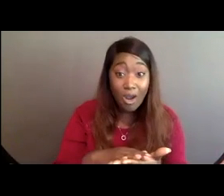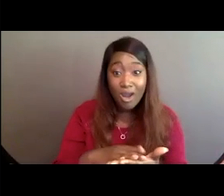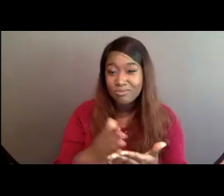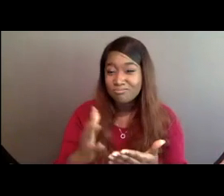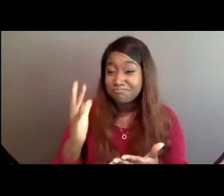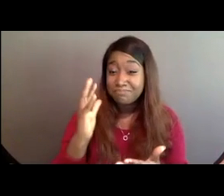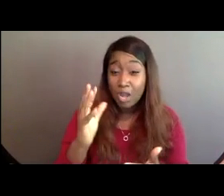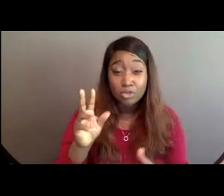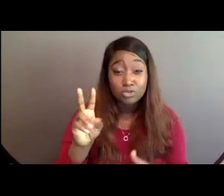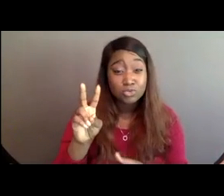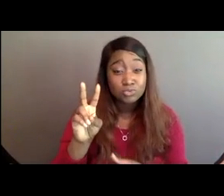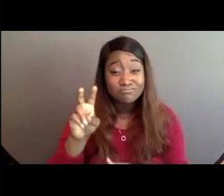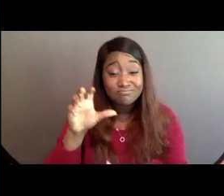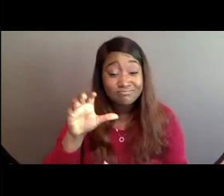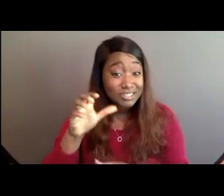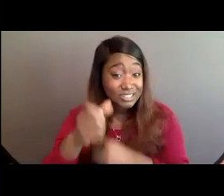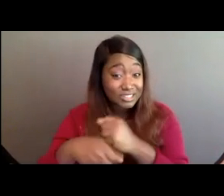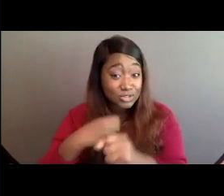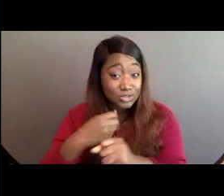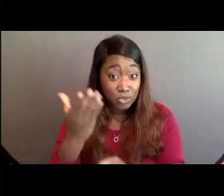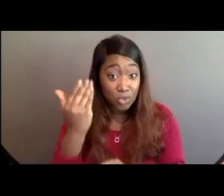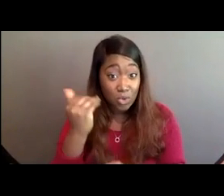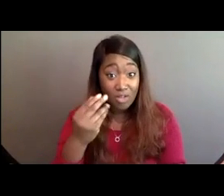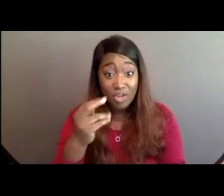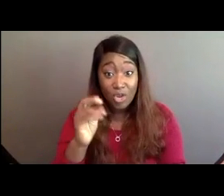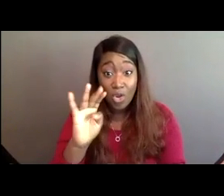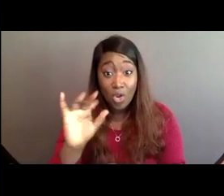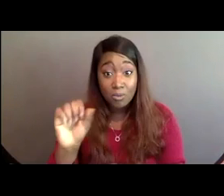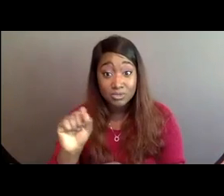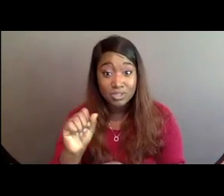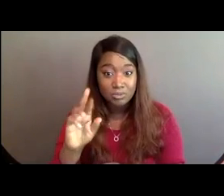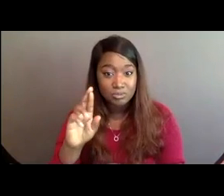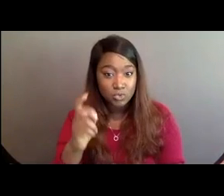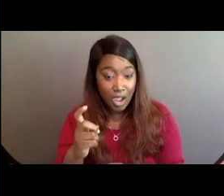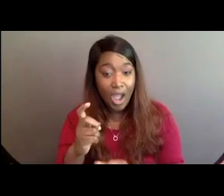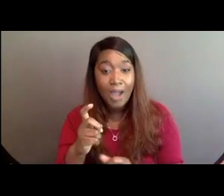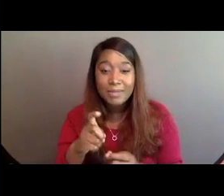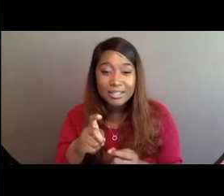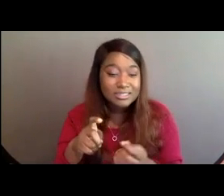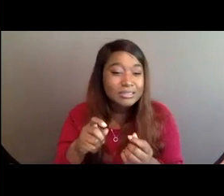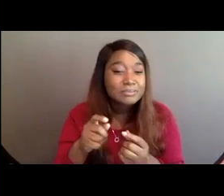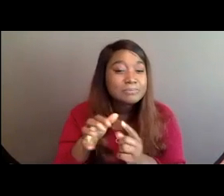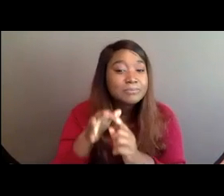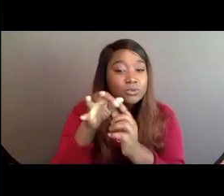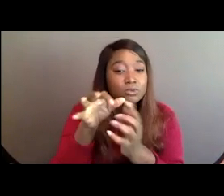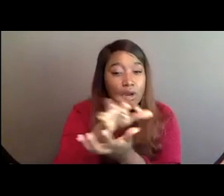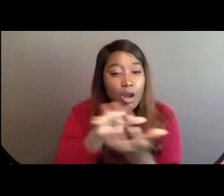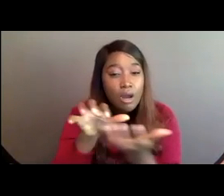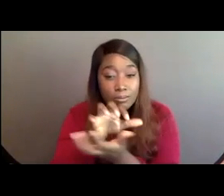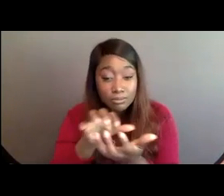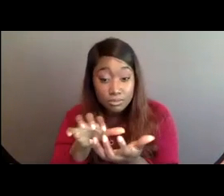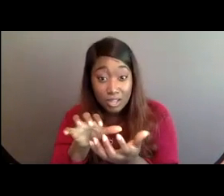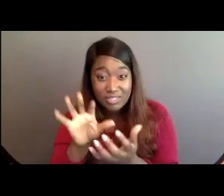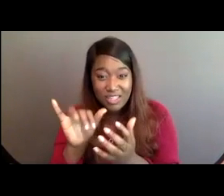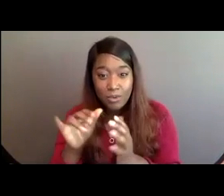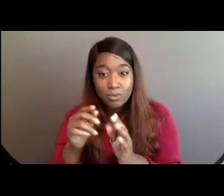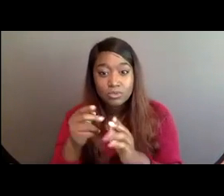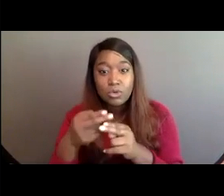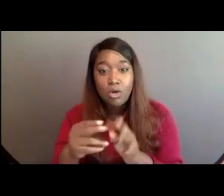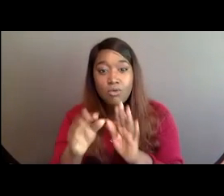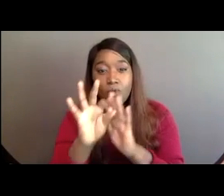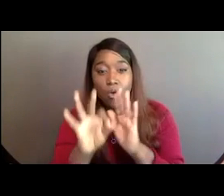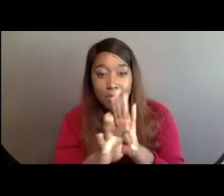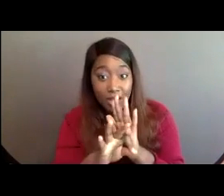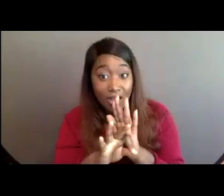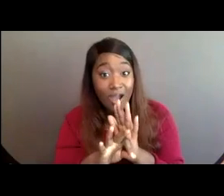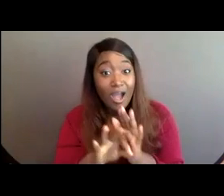actually prescribed in a specialized combination known as a formula. Strategically, formulas are designed to remediate from